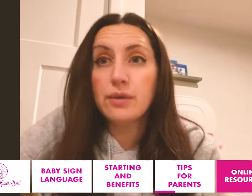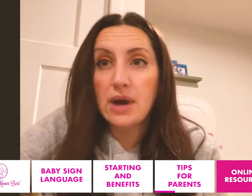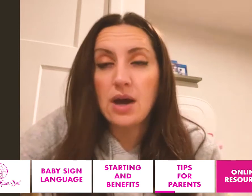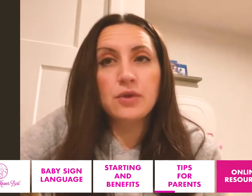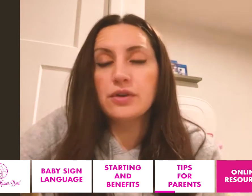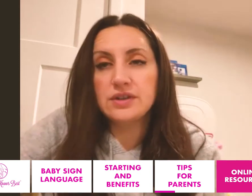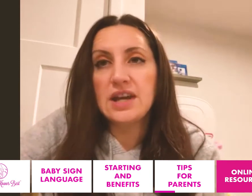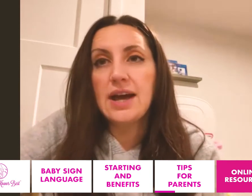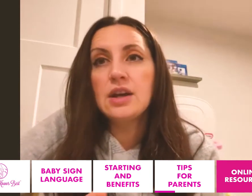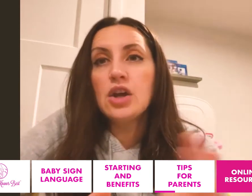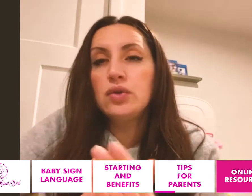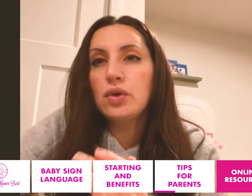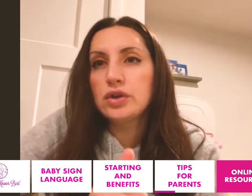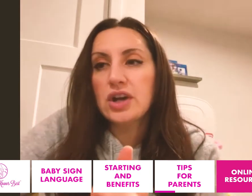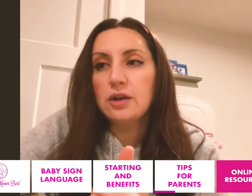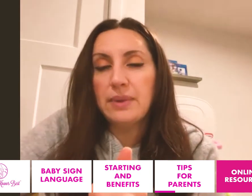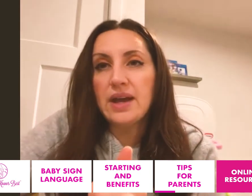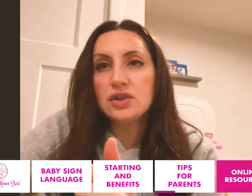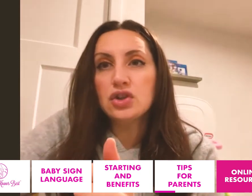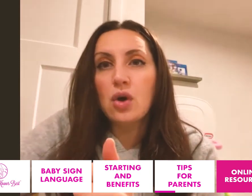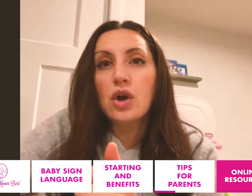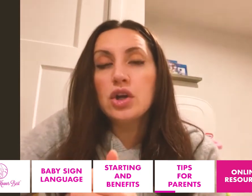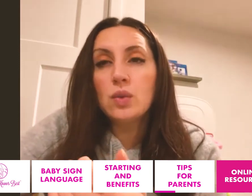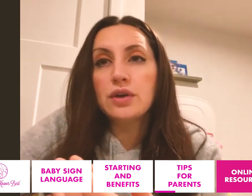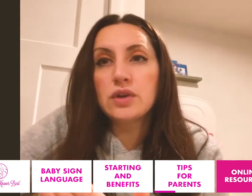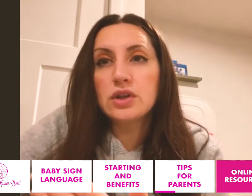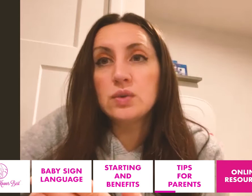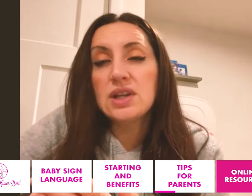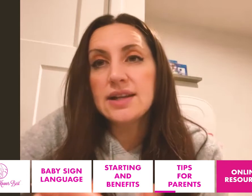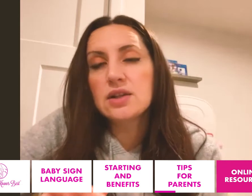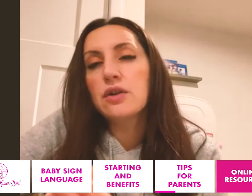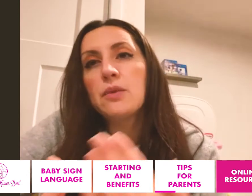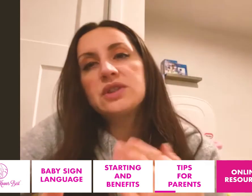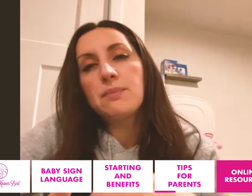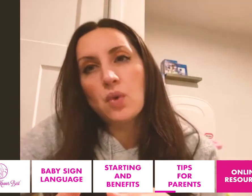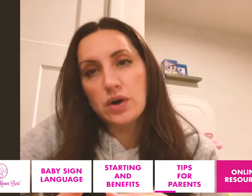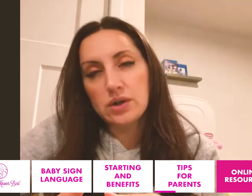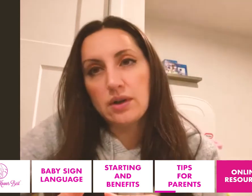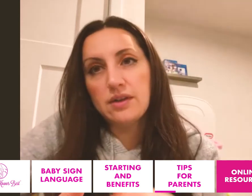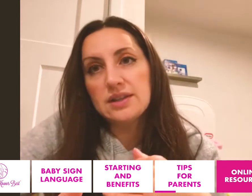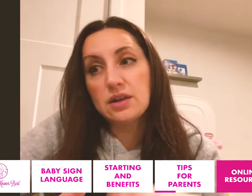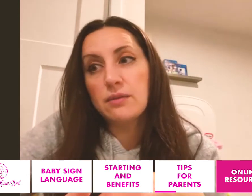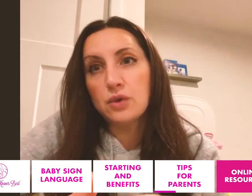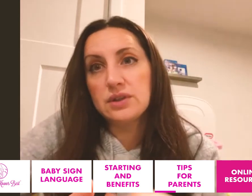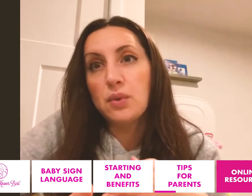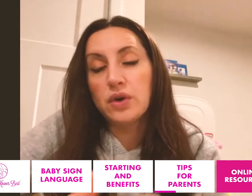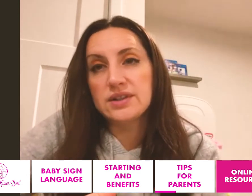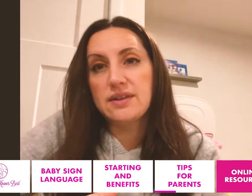mom or you're the dad, you know your child best. So you want to really do signs that are the most important, the things that are the most important to them.